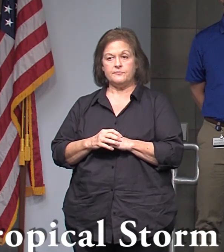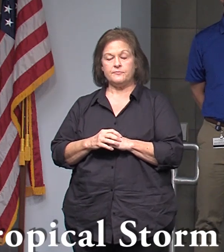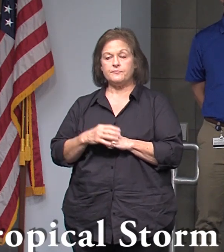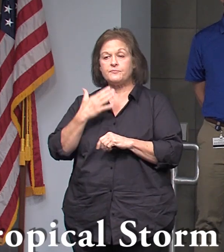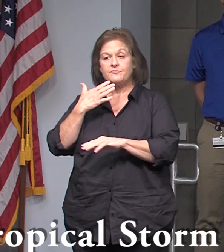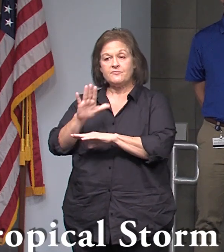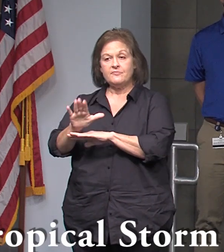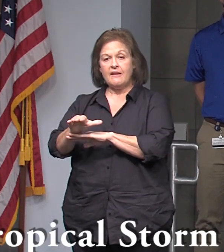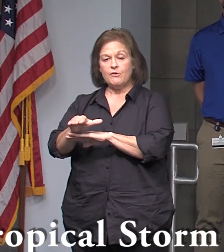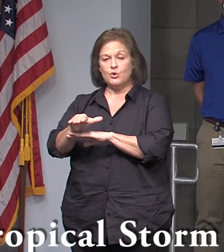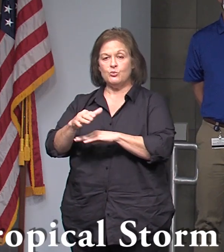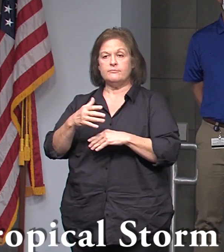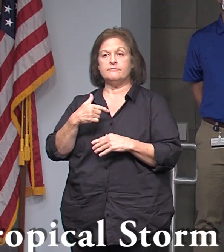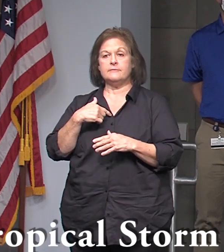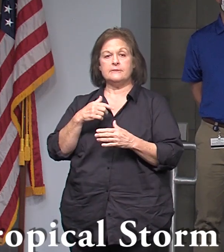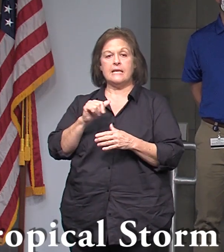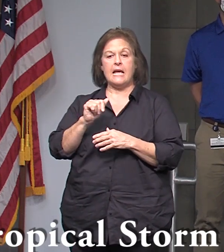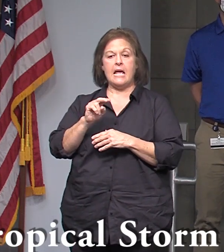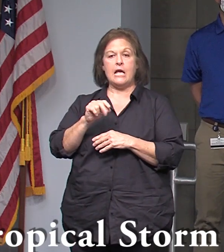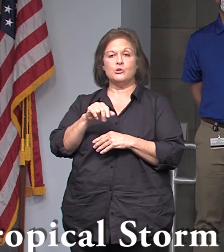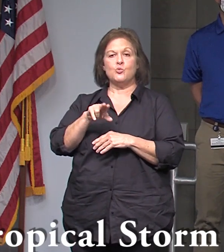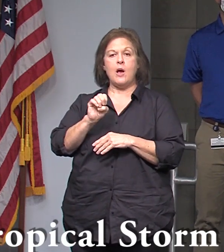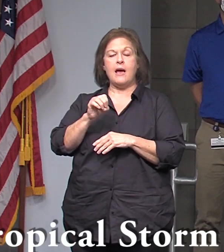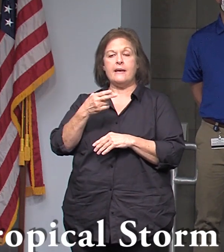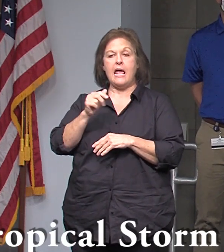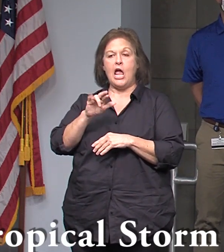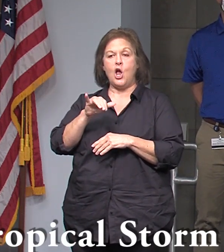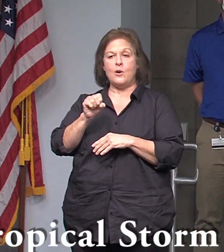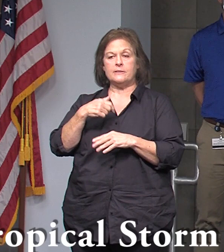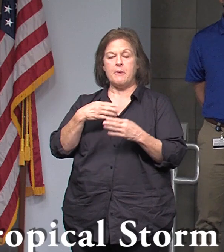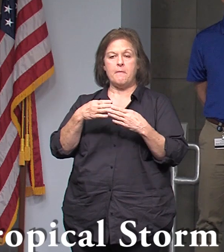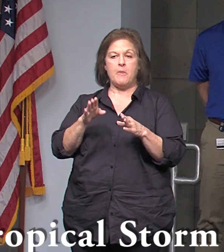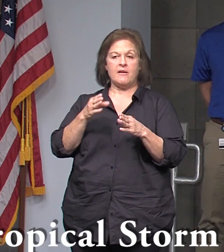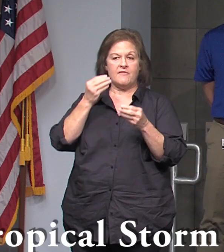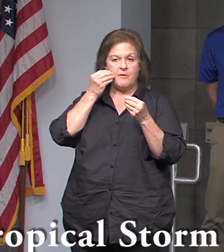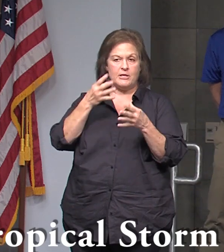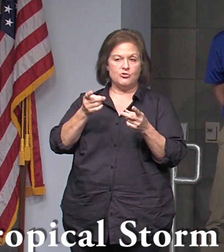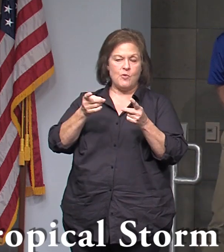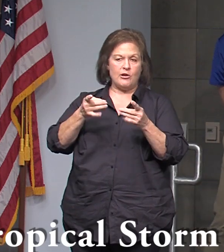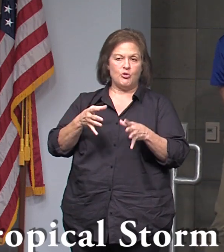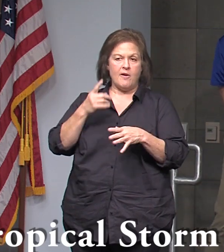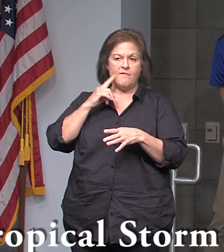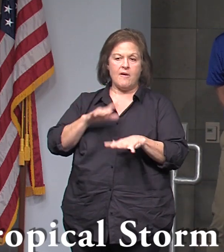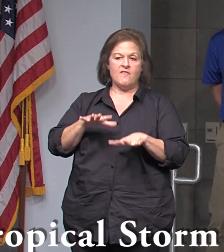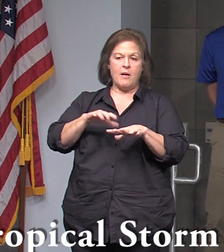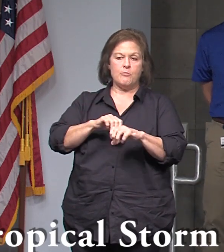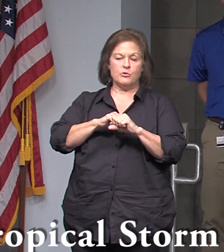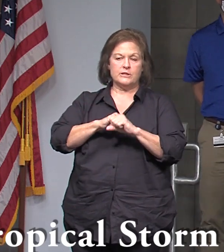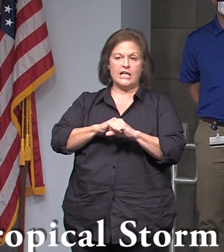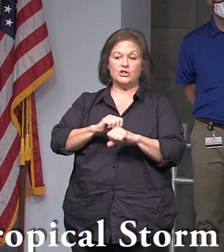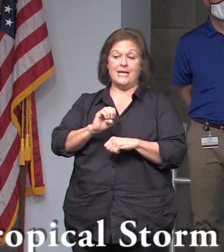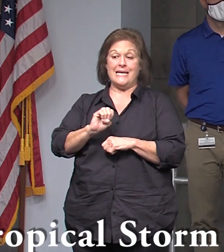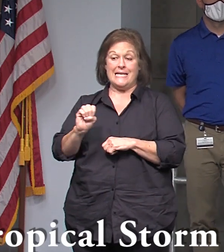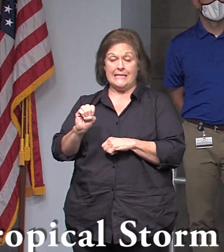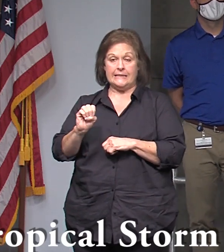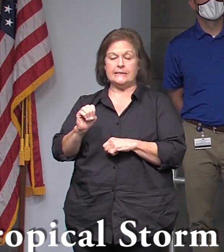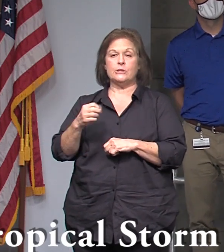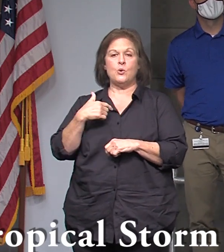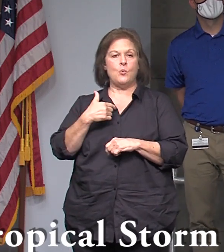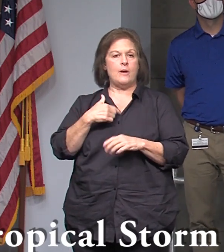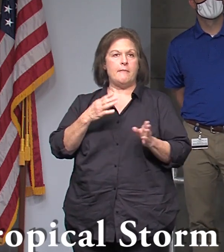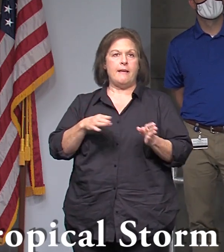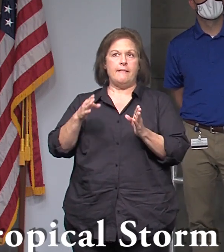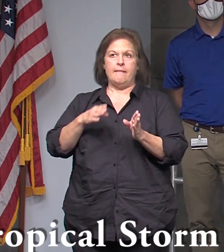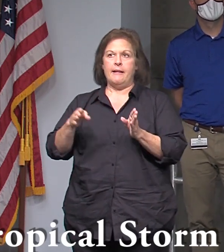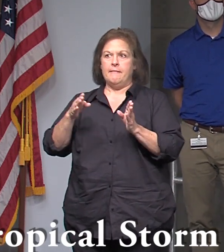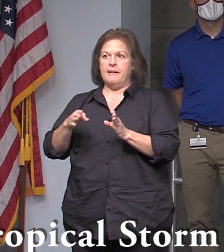Well, good afternoon, everyone. Again, my name is Antoine Harris. I'm the Public Information Director for the Flood Protection Authority East. And we've been planning